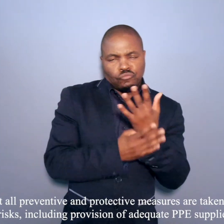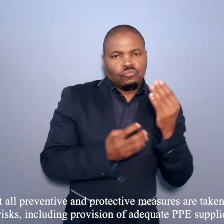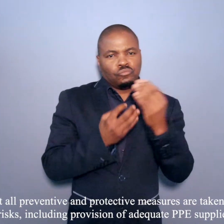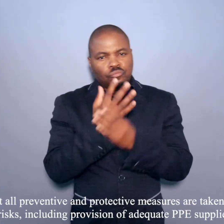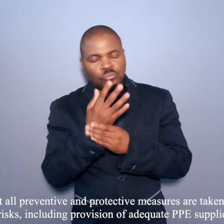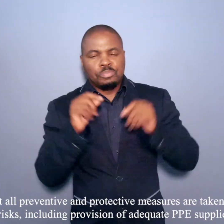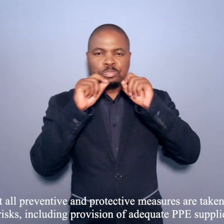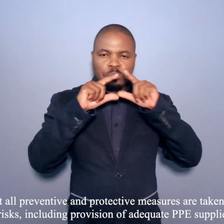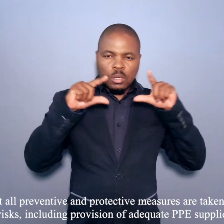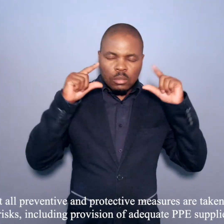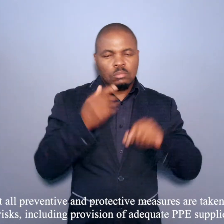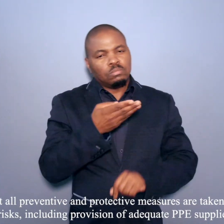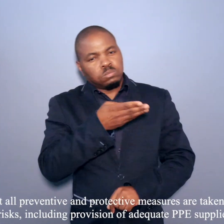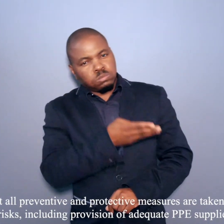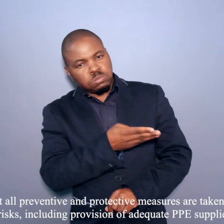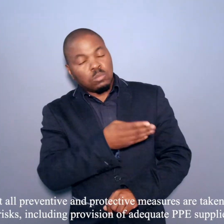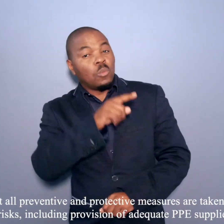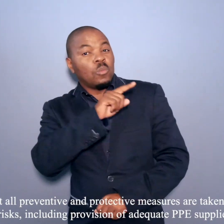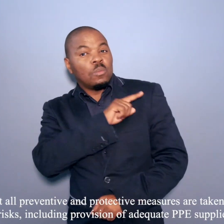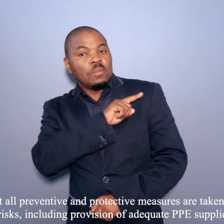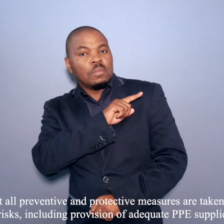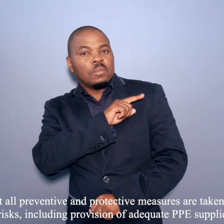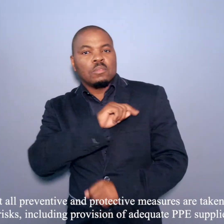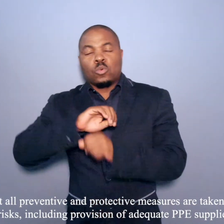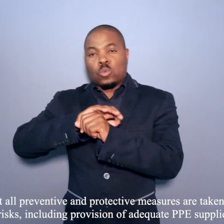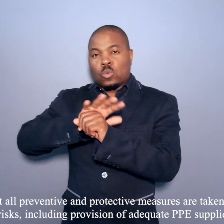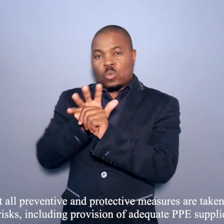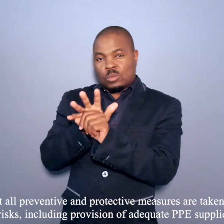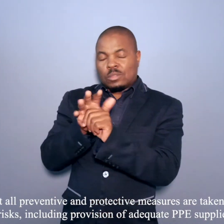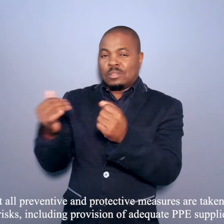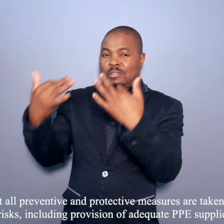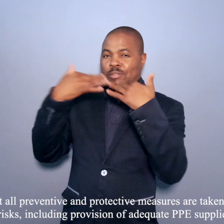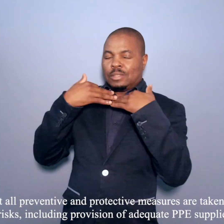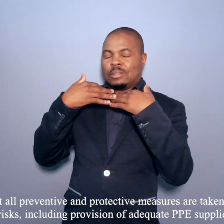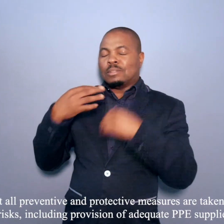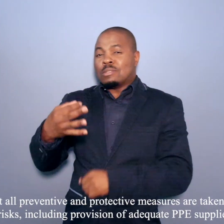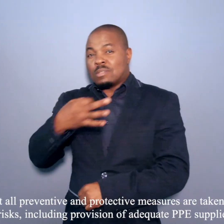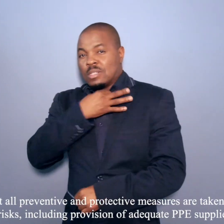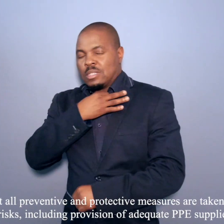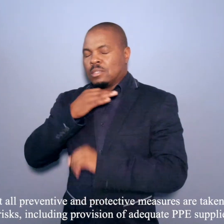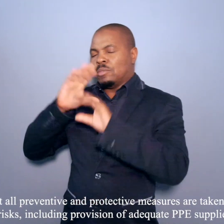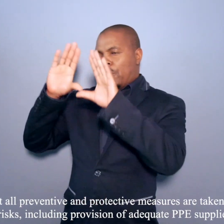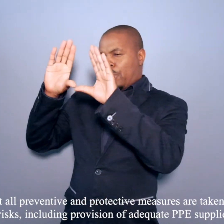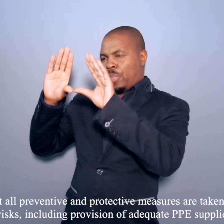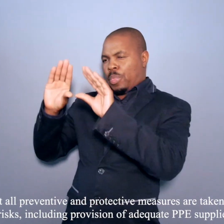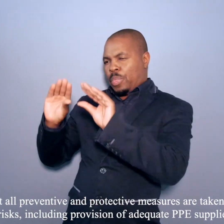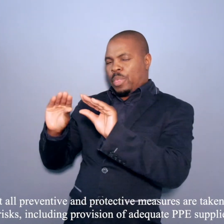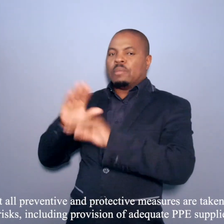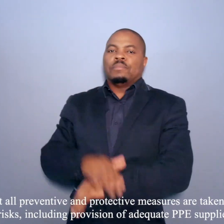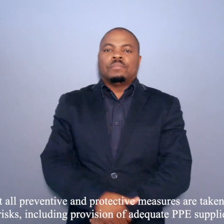Ensure that all preventative and protective measures are taken to minimize risk, including provision of